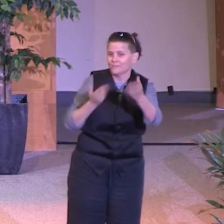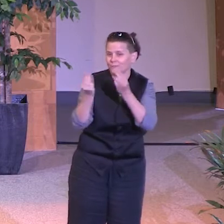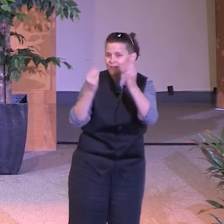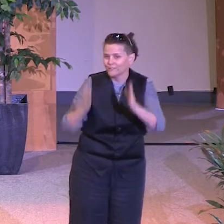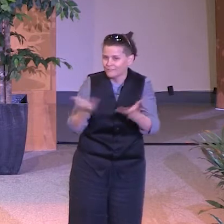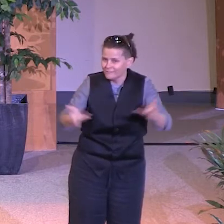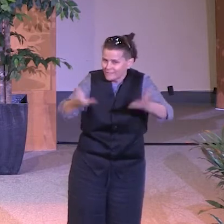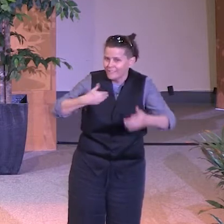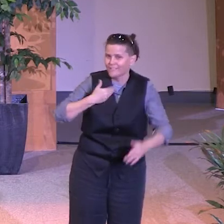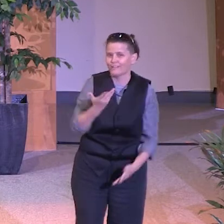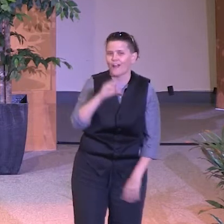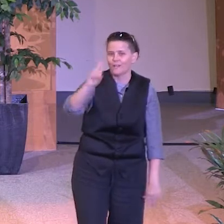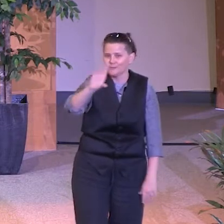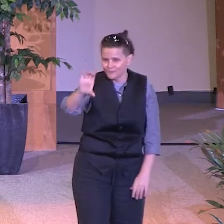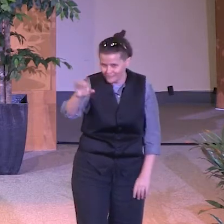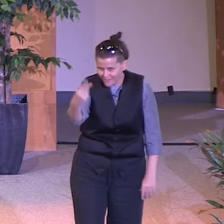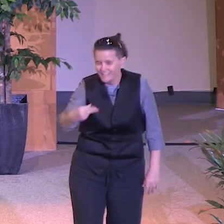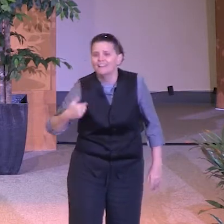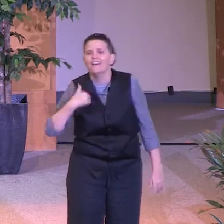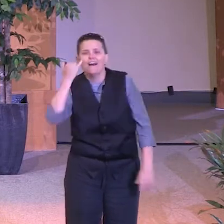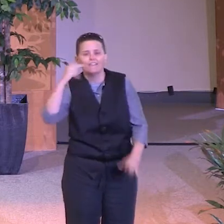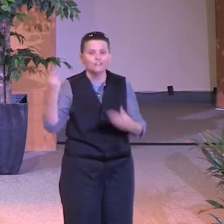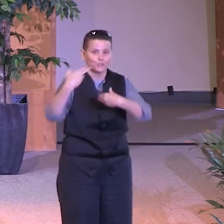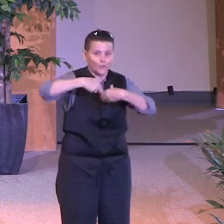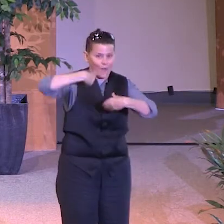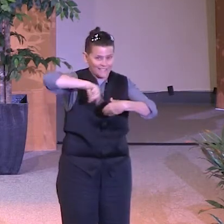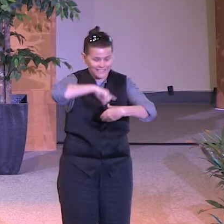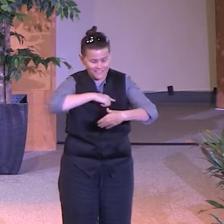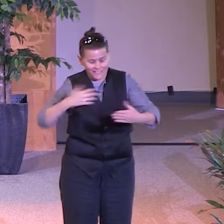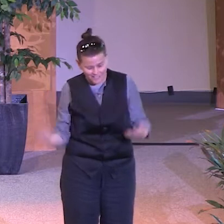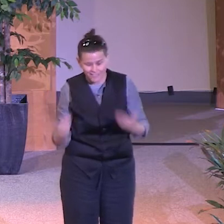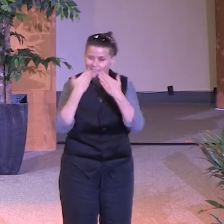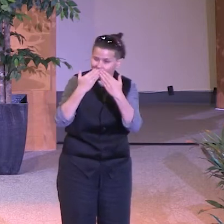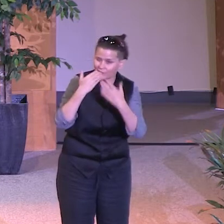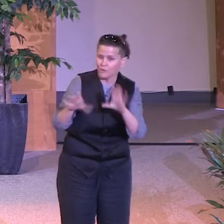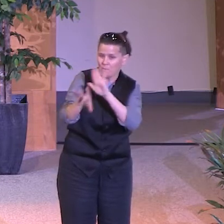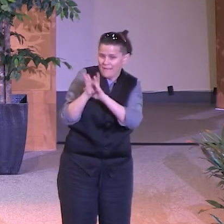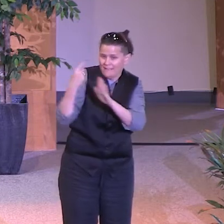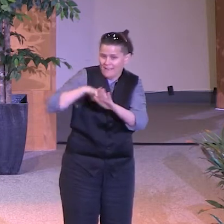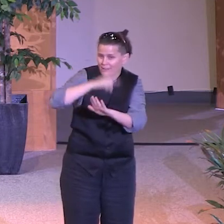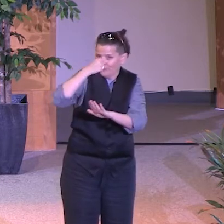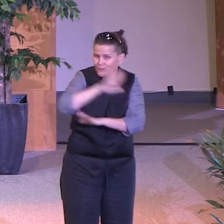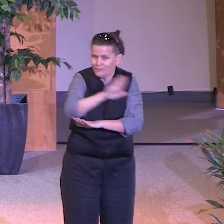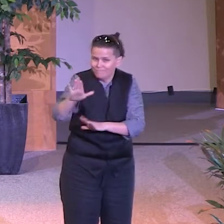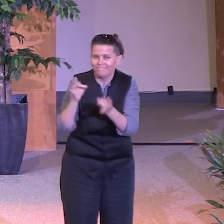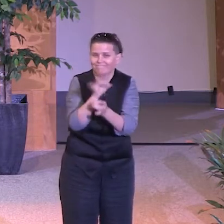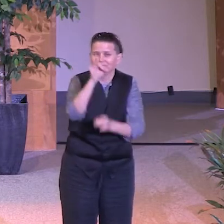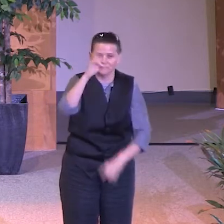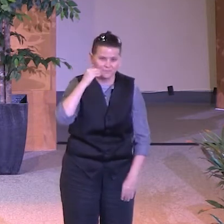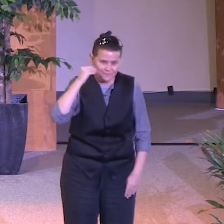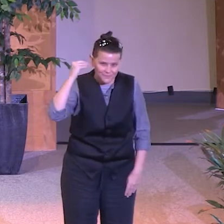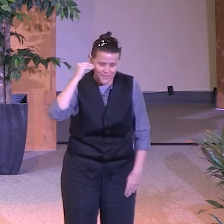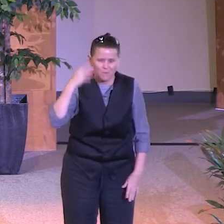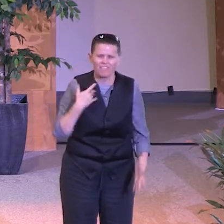us. If you are joining us online, thank you for choosing us to be your spiritual home. We really love and